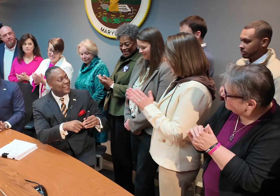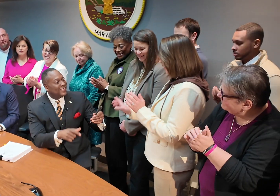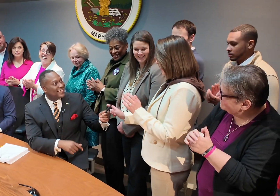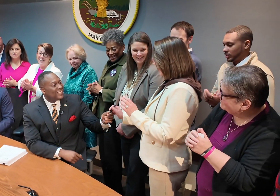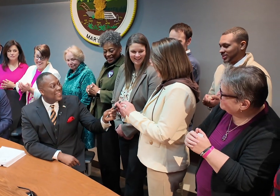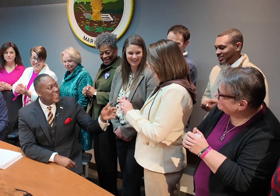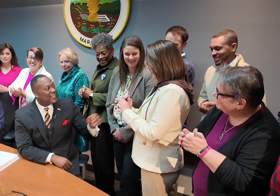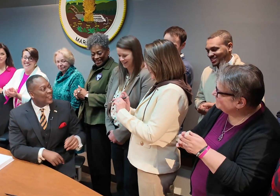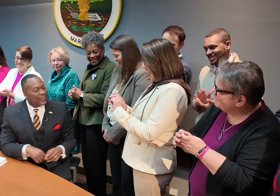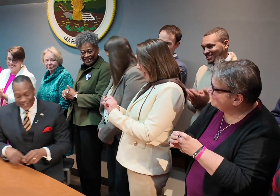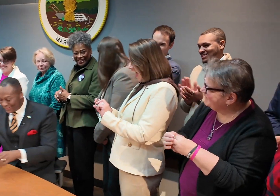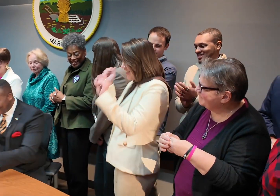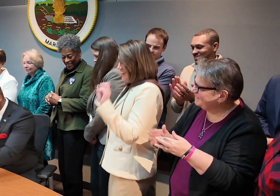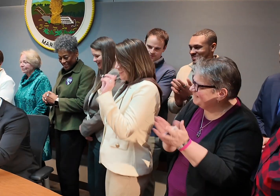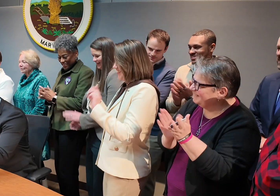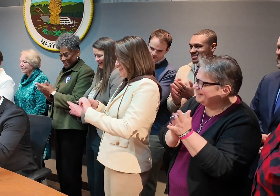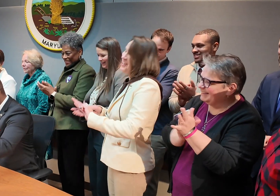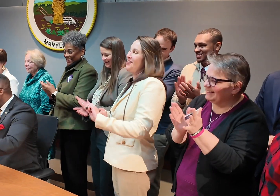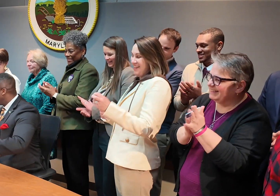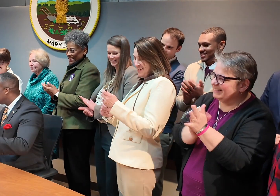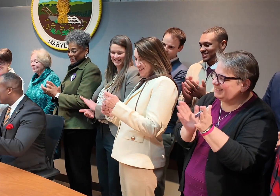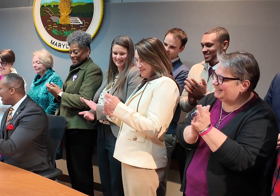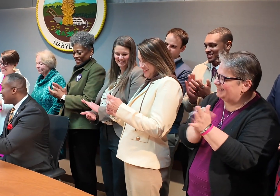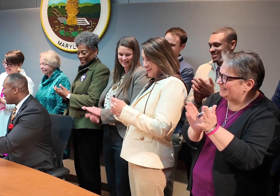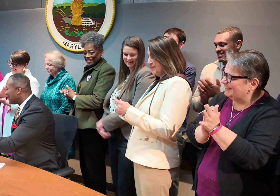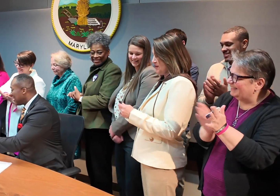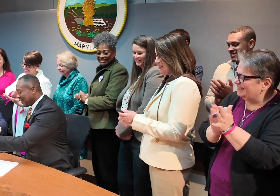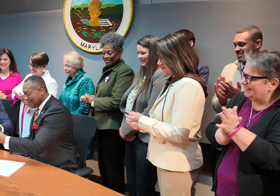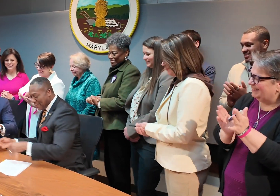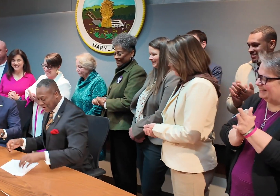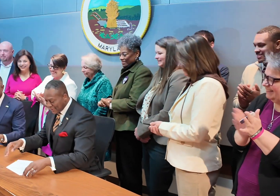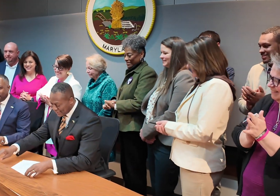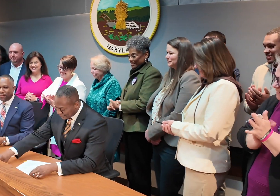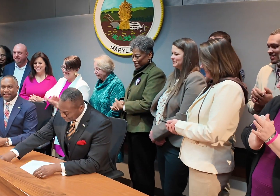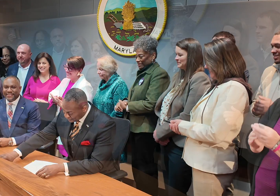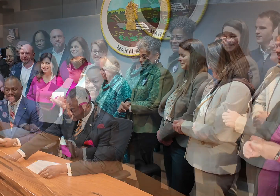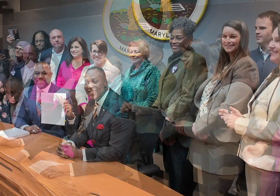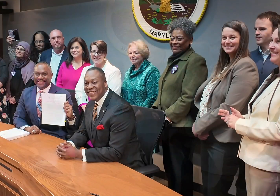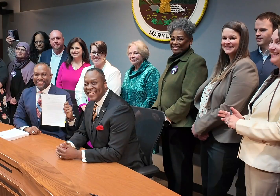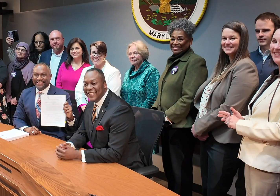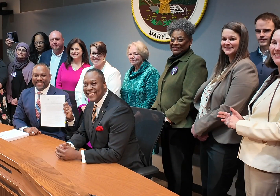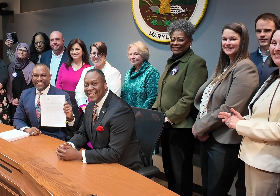Linda. Linda. Oh, yeah. There we go. Thank you, thank you. Thank you All so right, much. thank you, thank you.